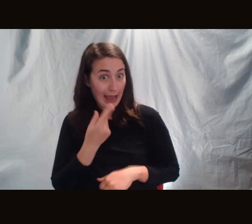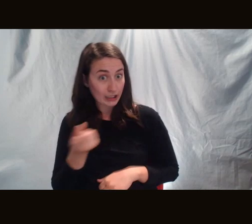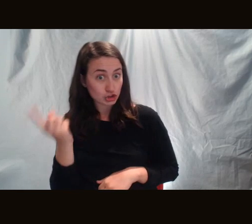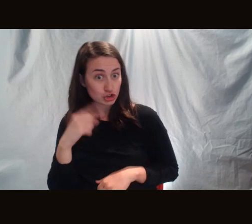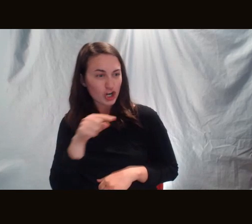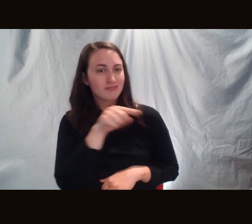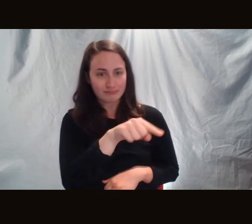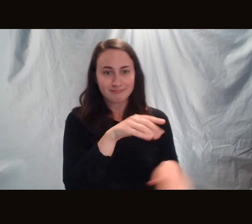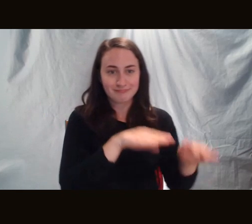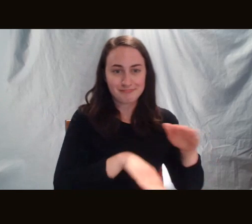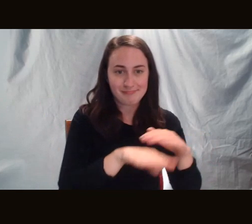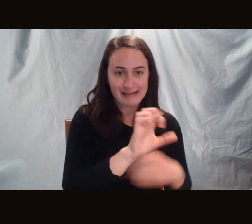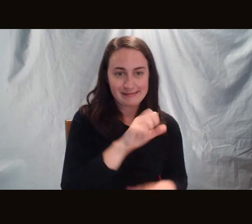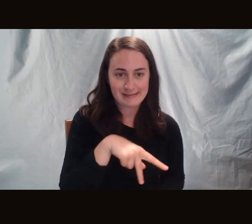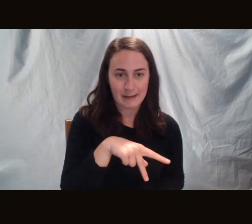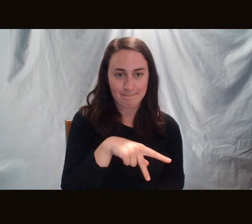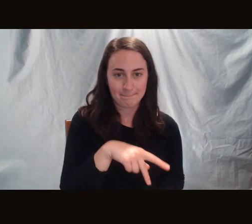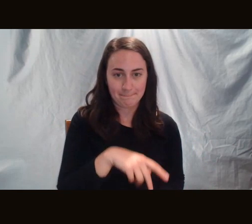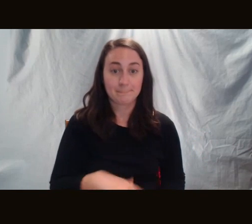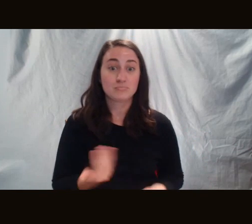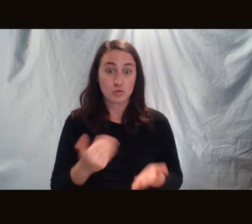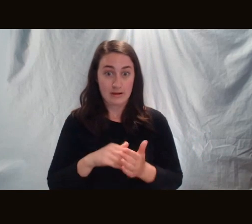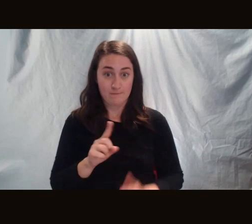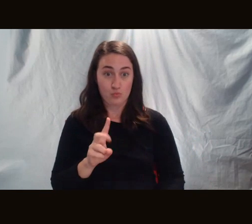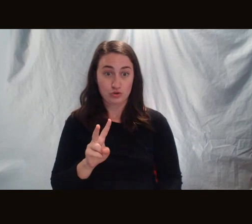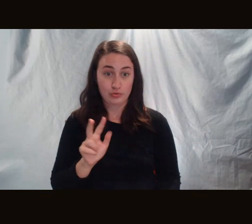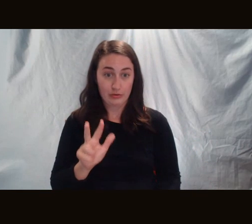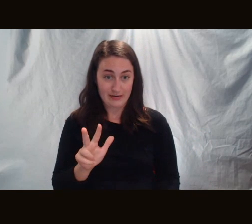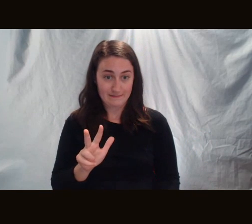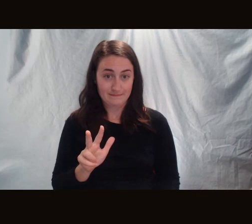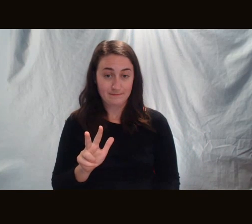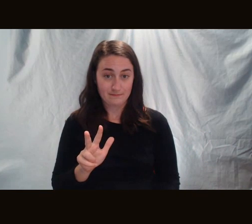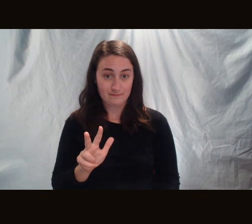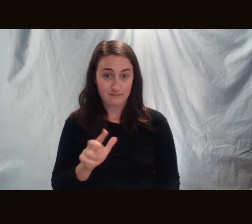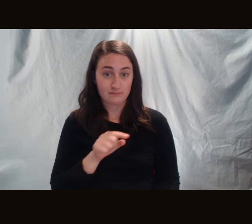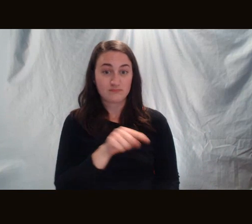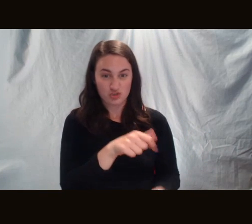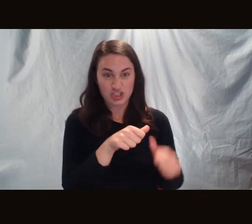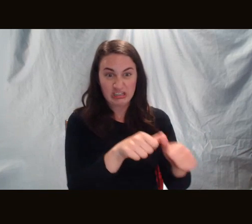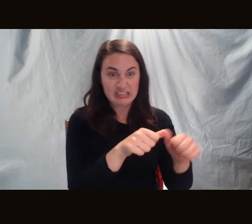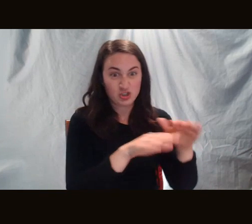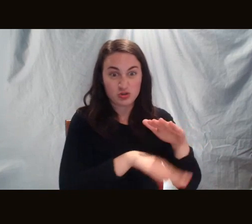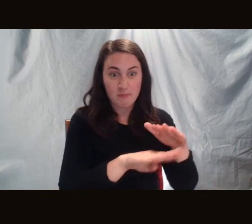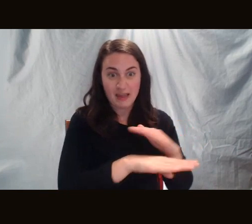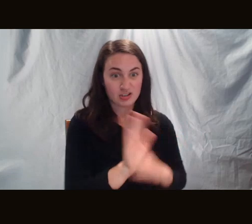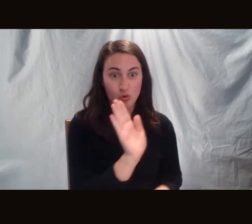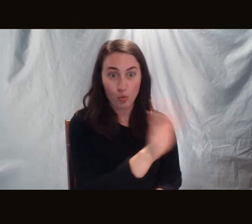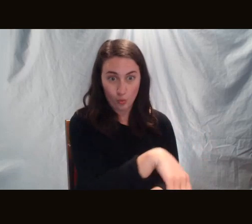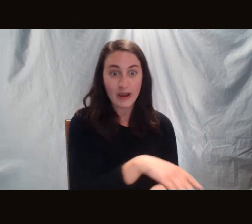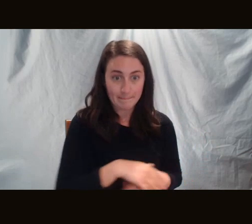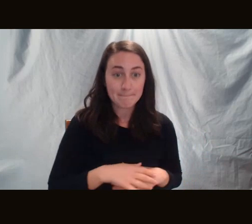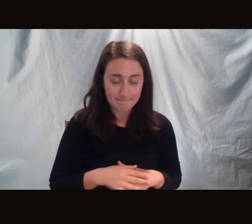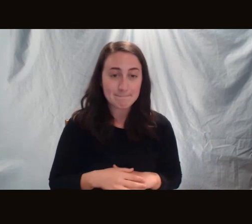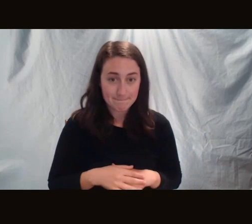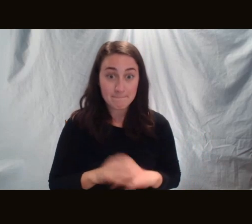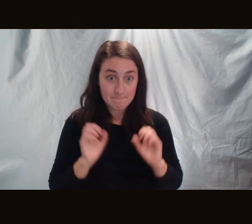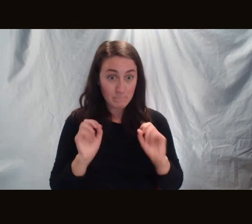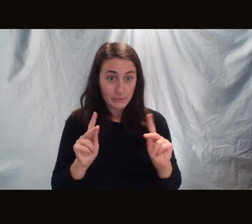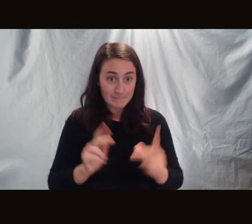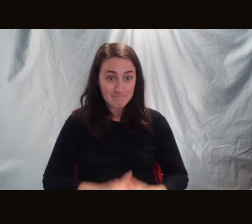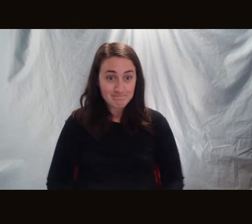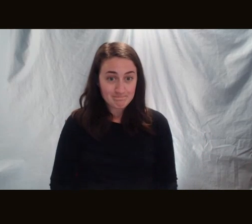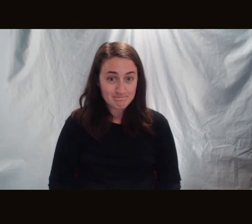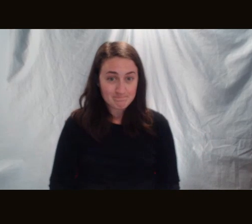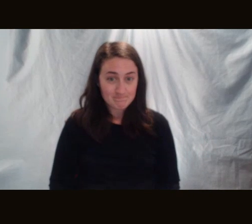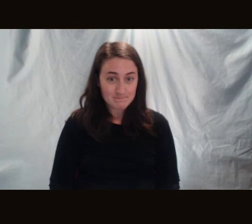do her basic. So it's 1, 2, 3. She continues with the basic step together. Okay? Now